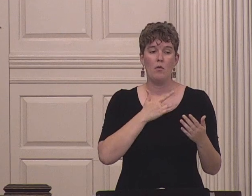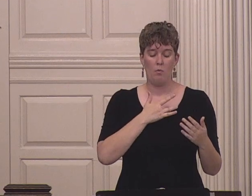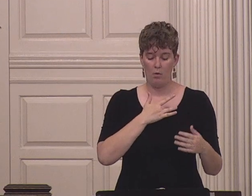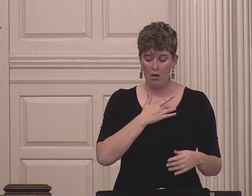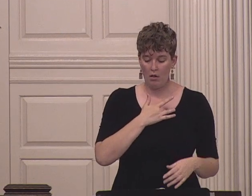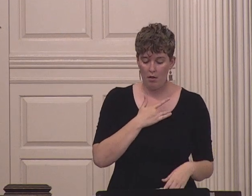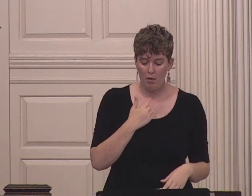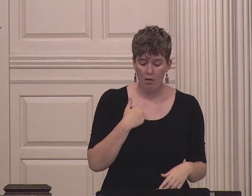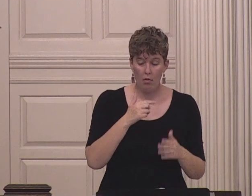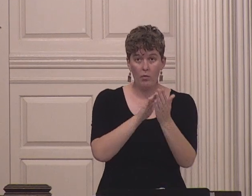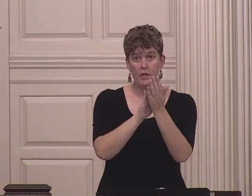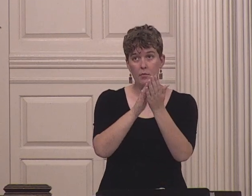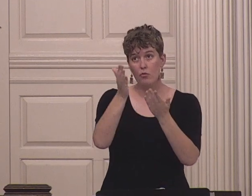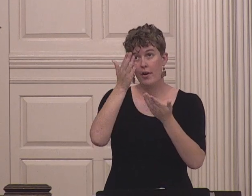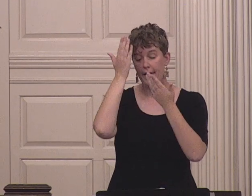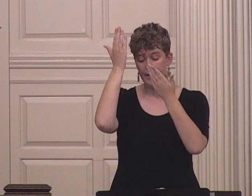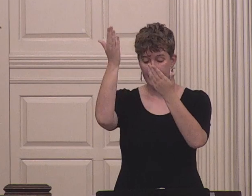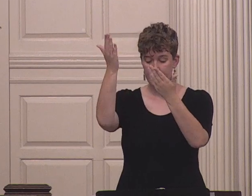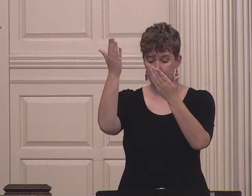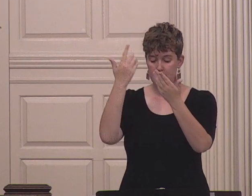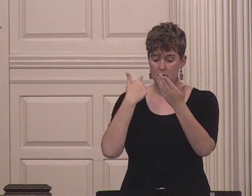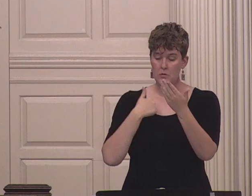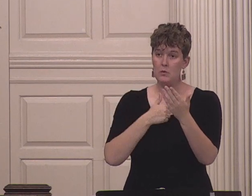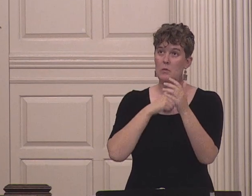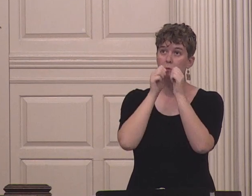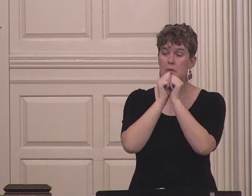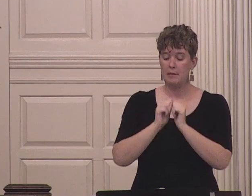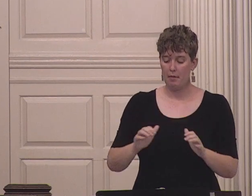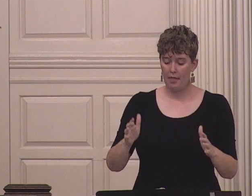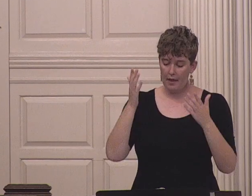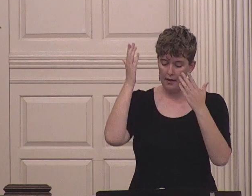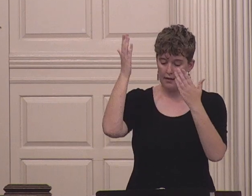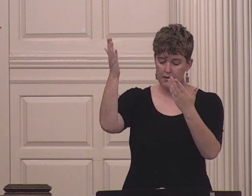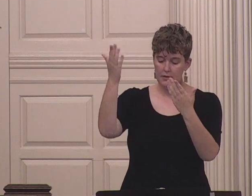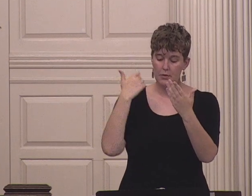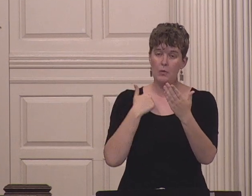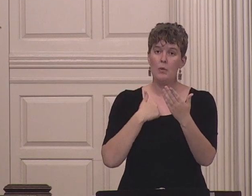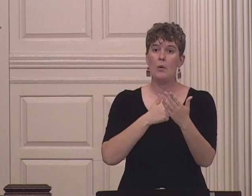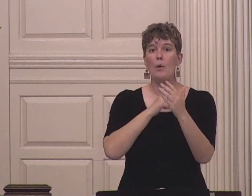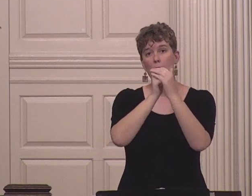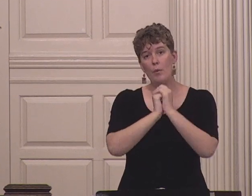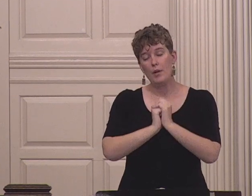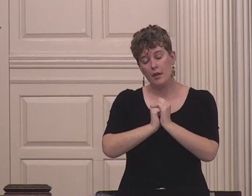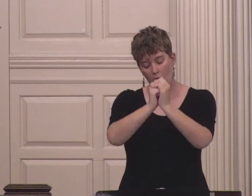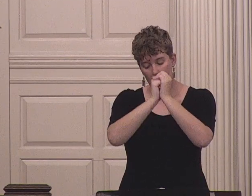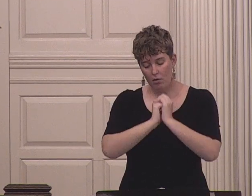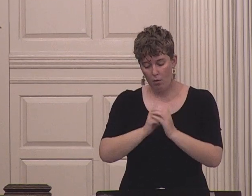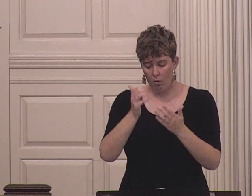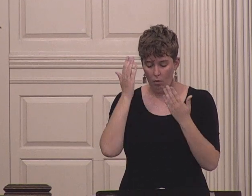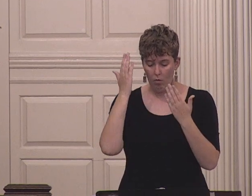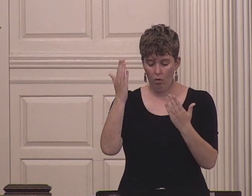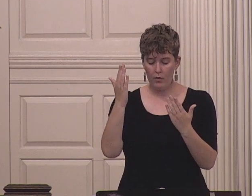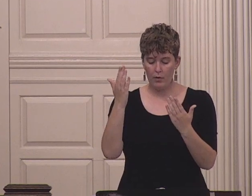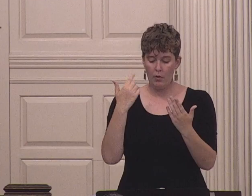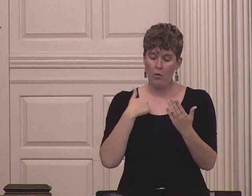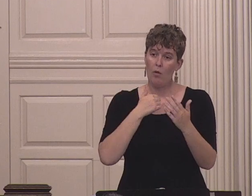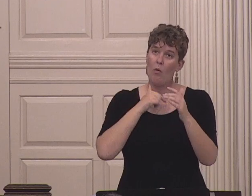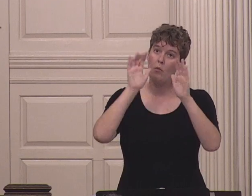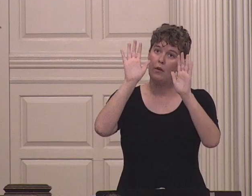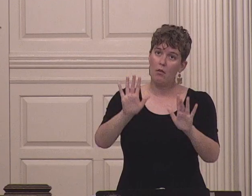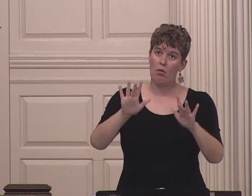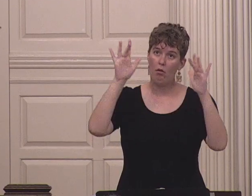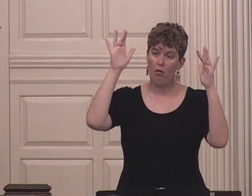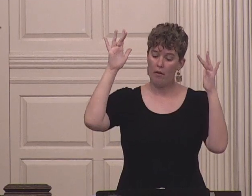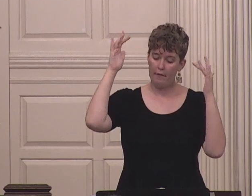good will. We praise you, we bless you, we adore you,